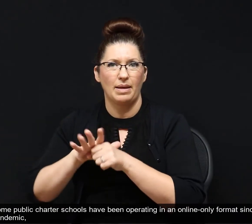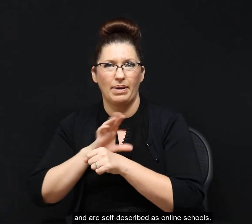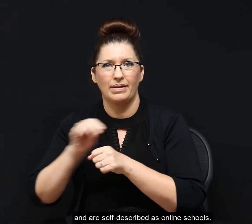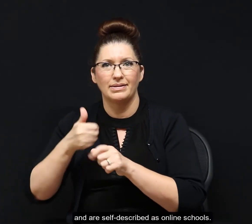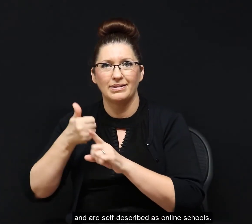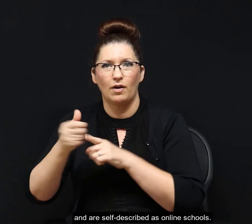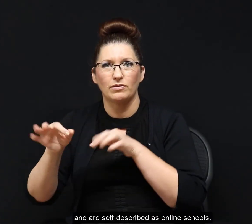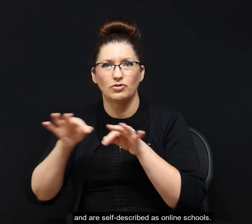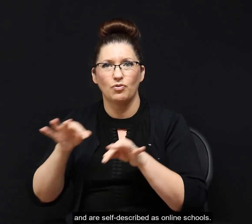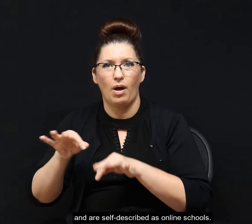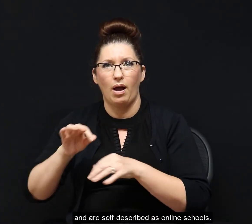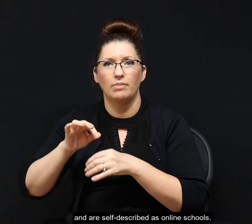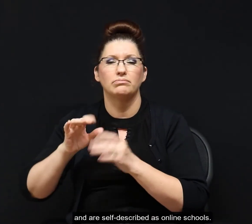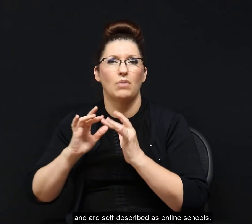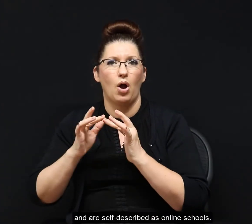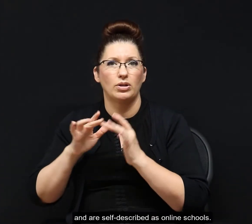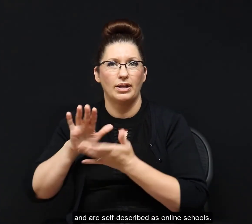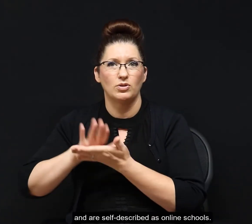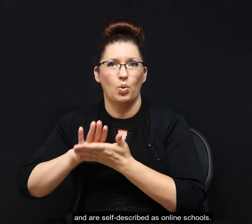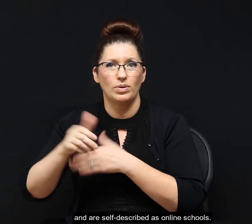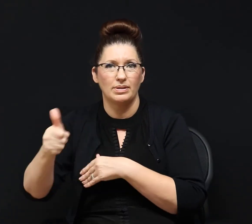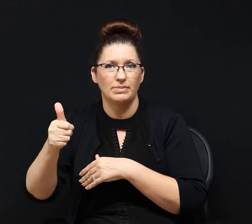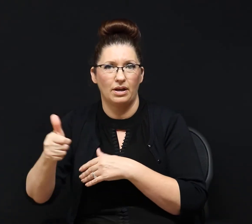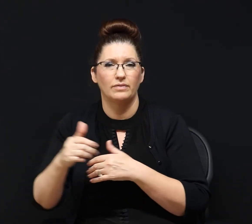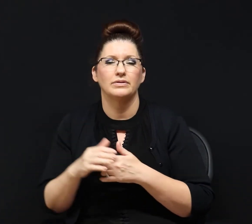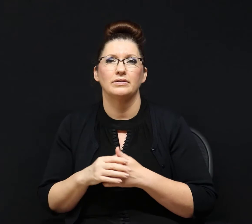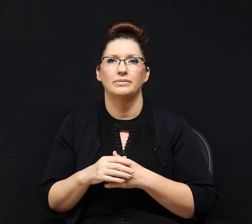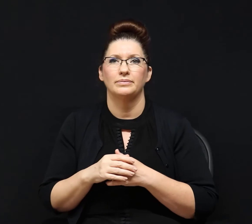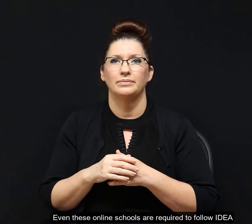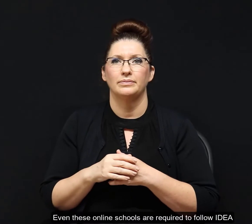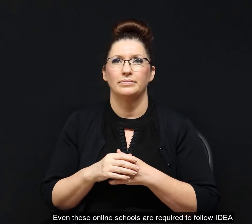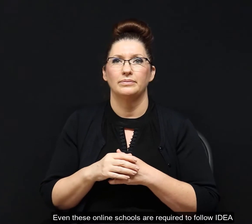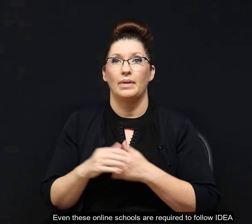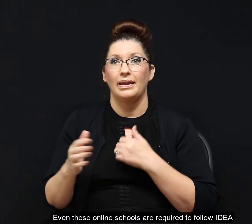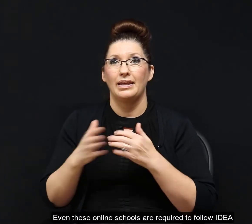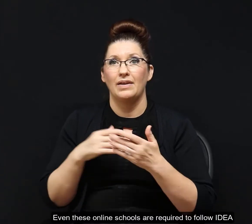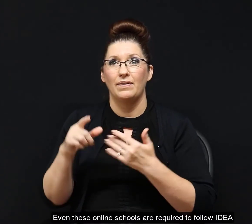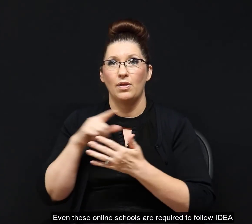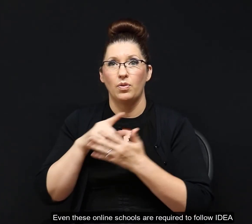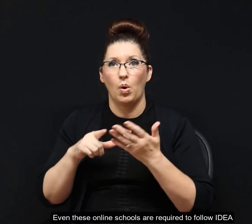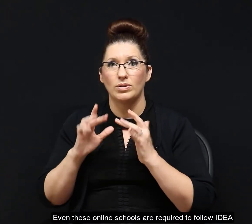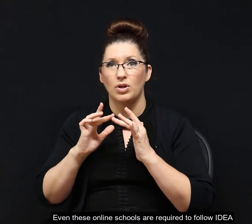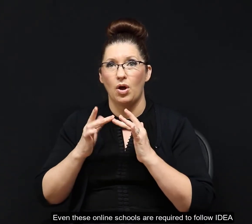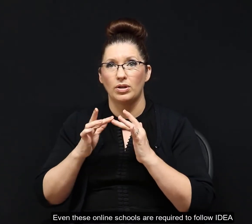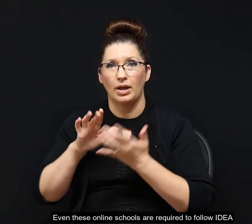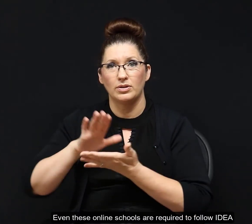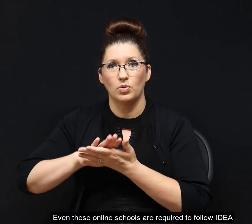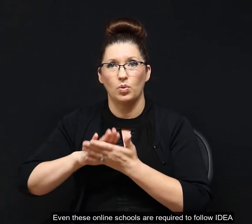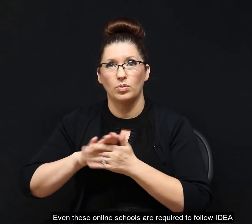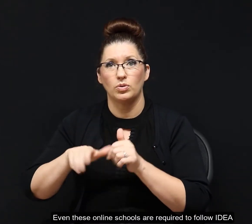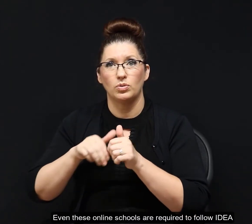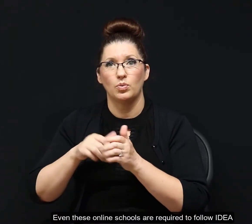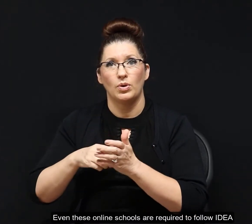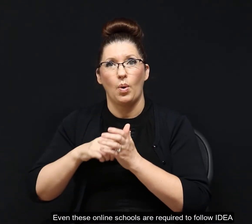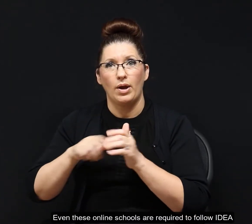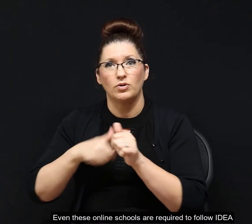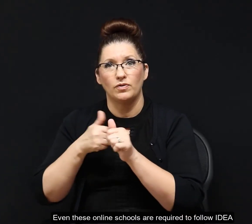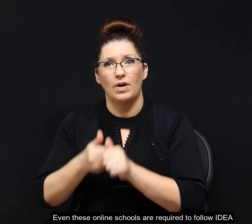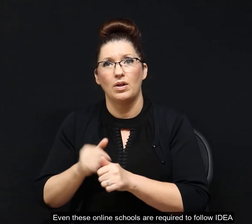are self-described as online schools. Even these online schools are required to follow IDEA